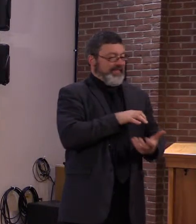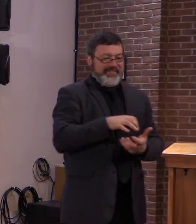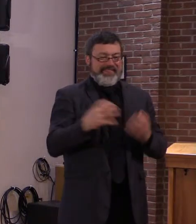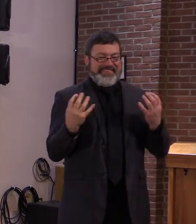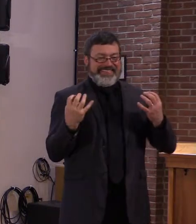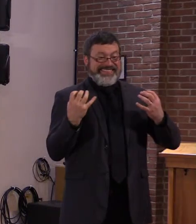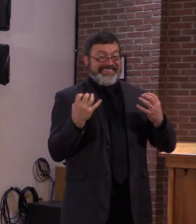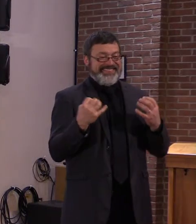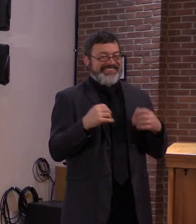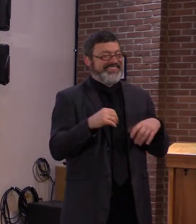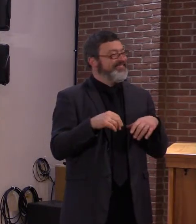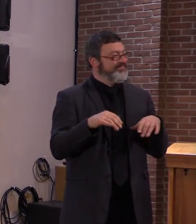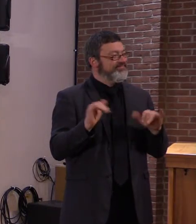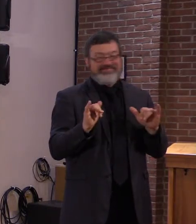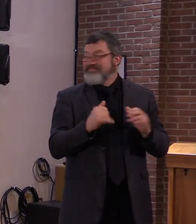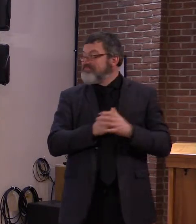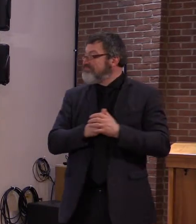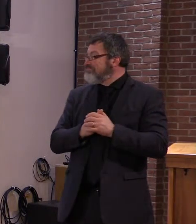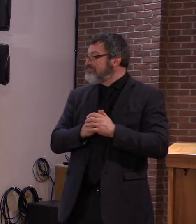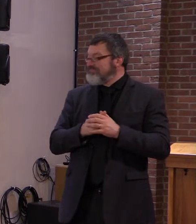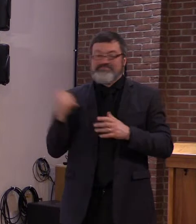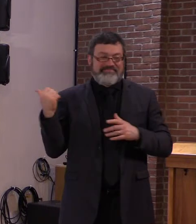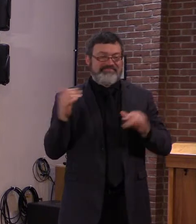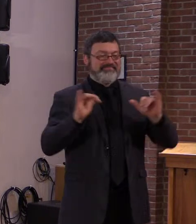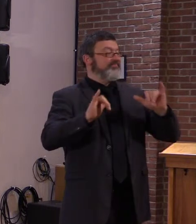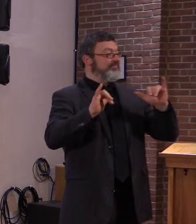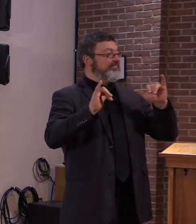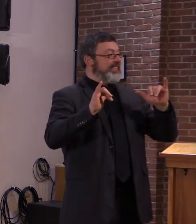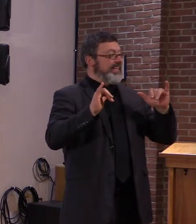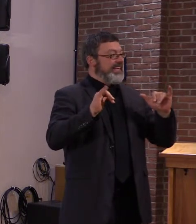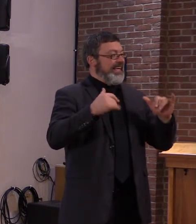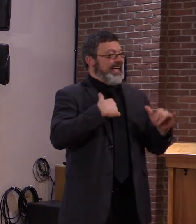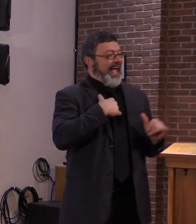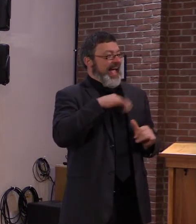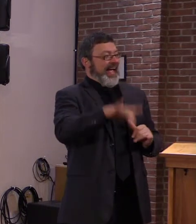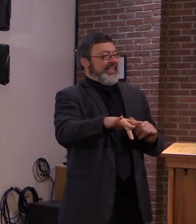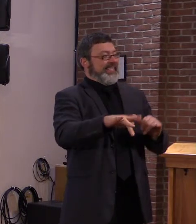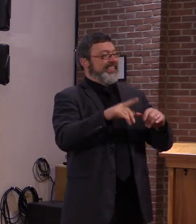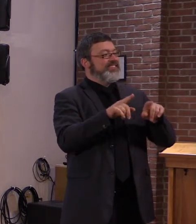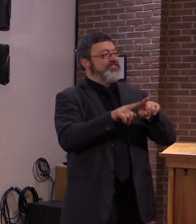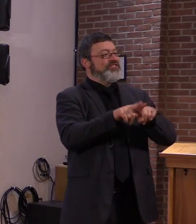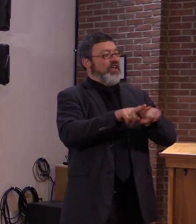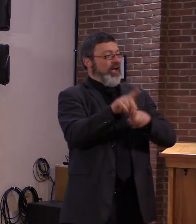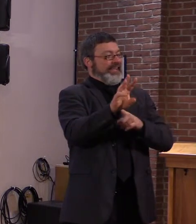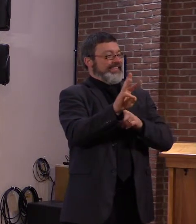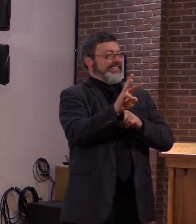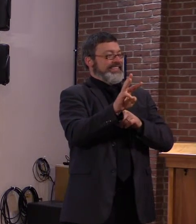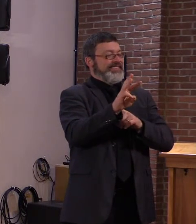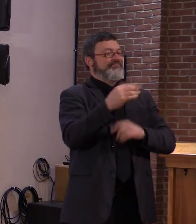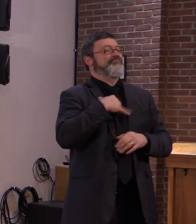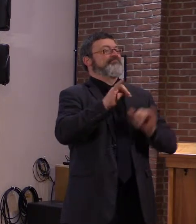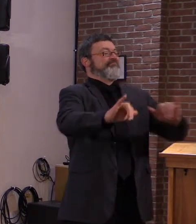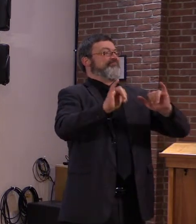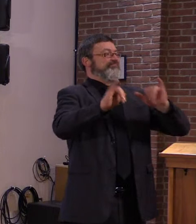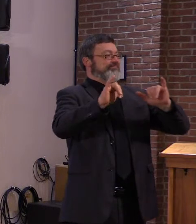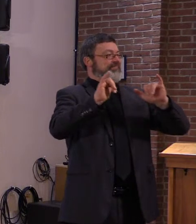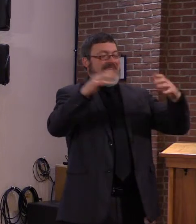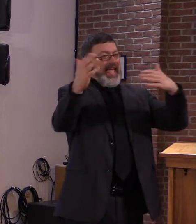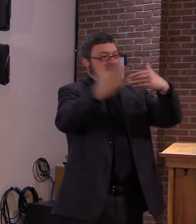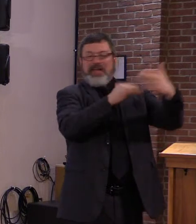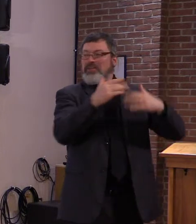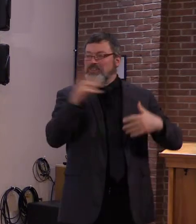the joy as far and as wide as possible. But we need Vermonters to pitch in, and that's really